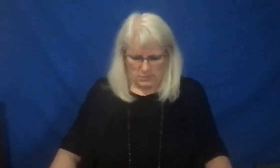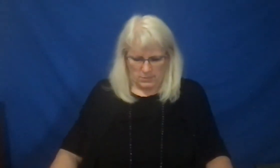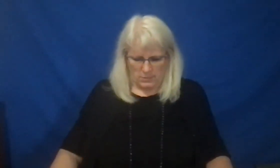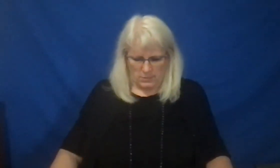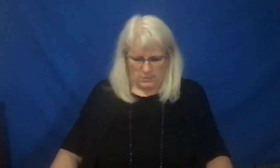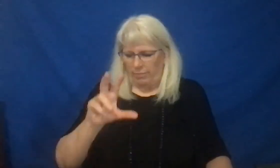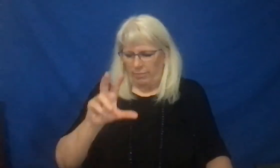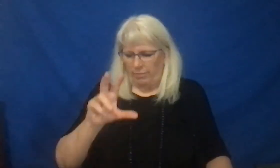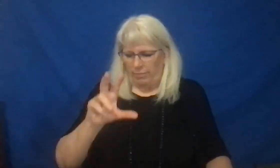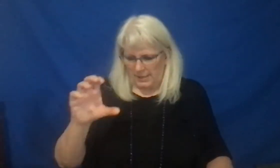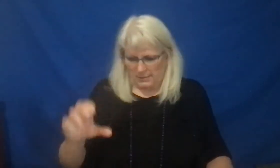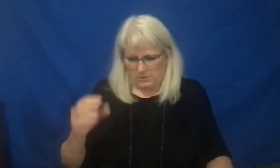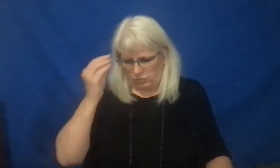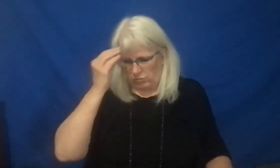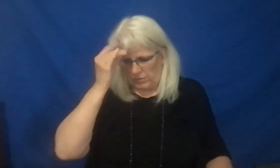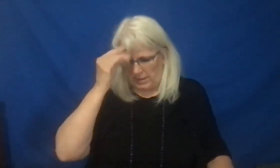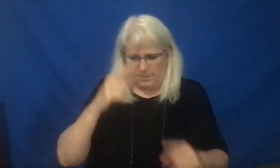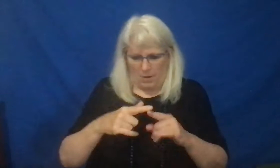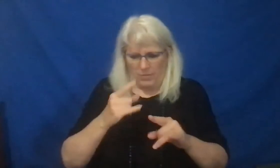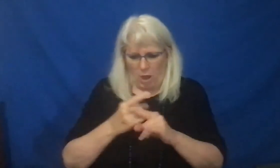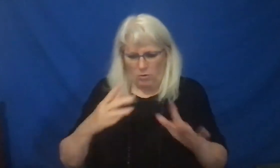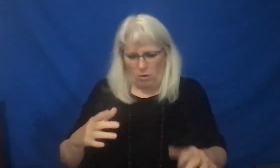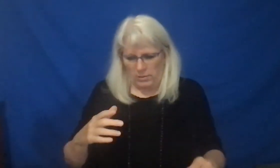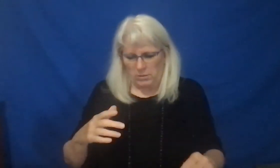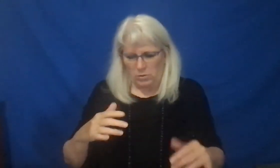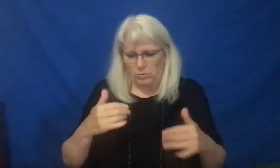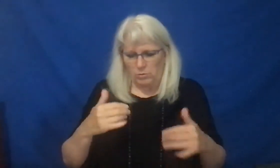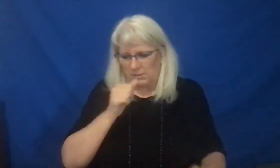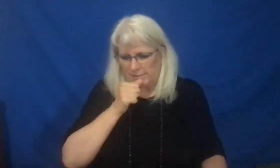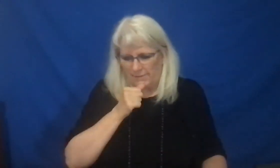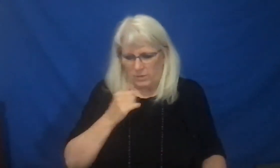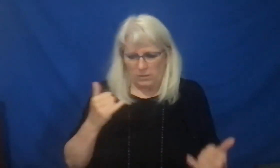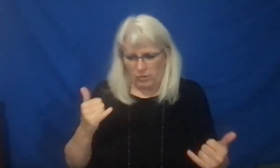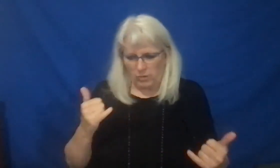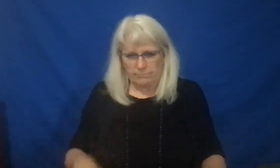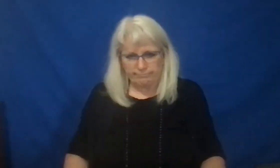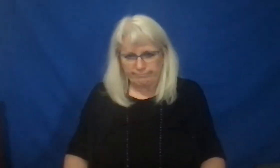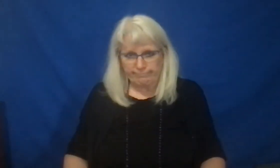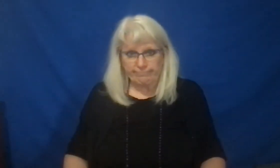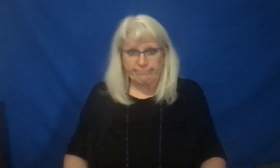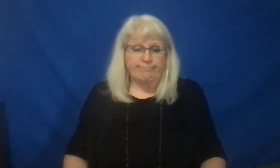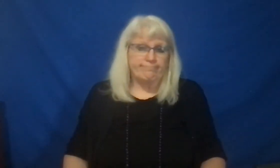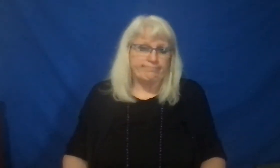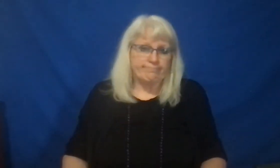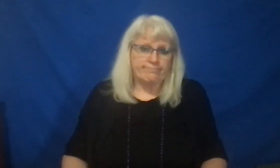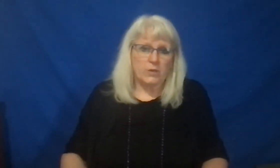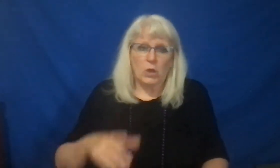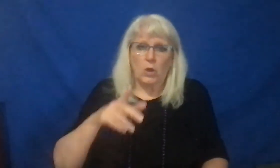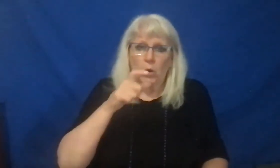seconds to consider the alcoholic who's still suffering. Sometimes it's said as who we're serving and why,